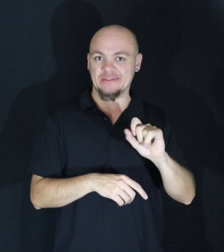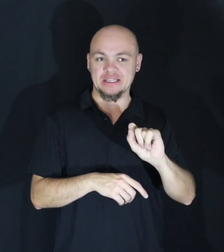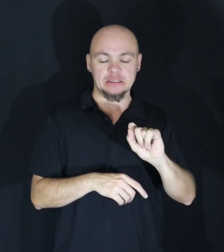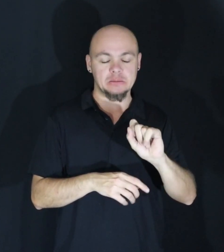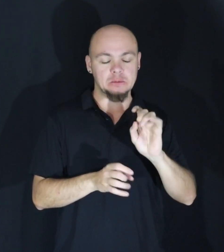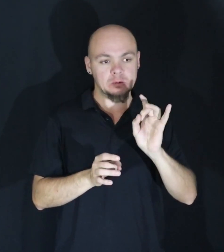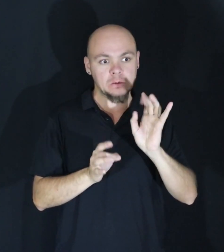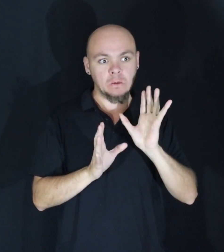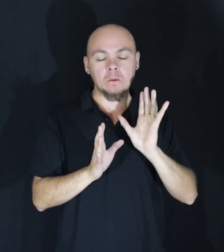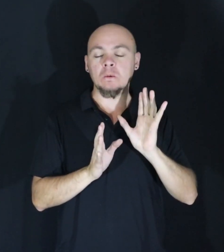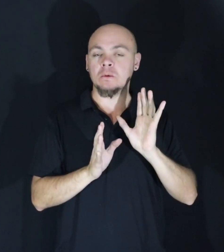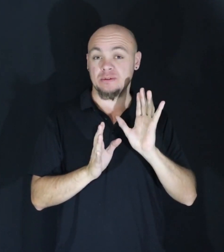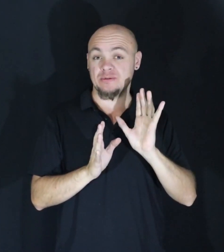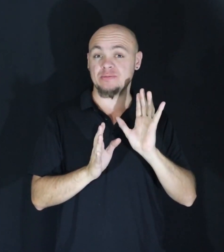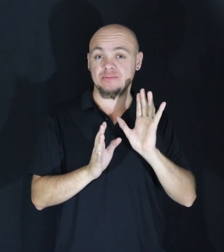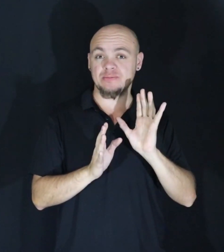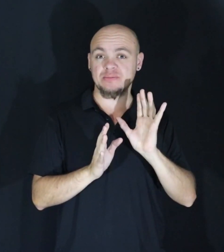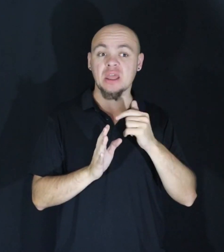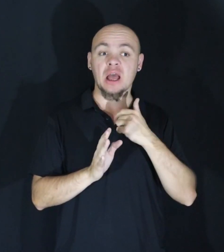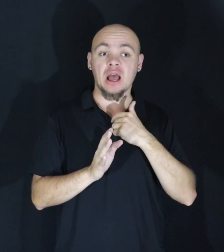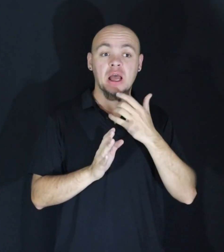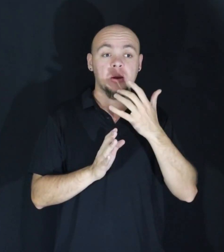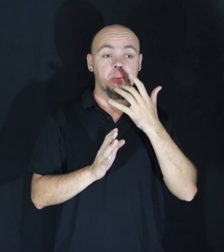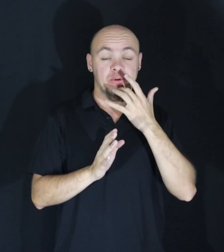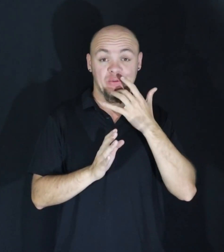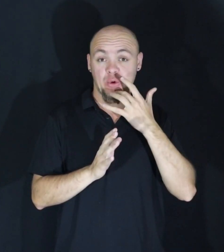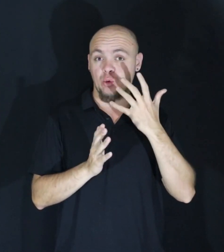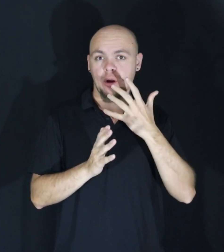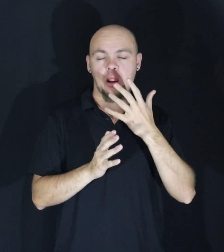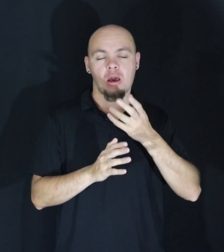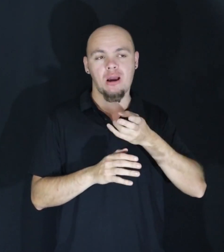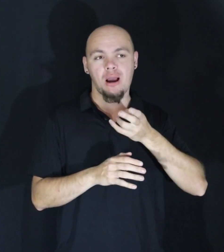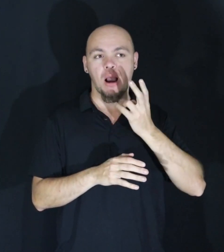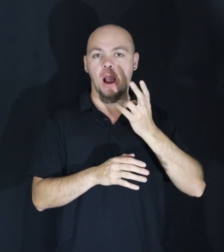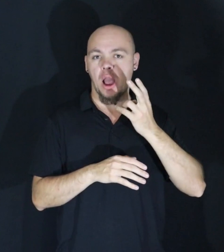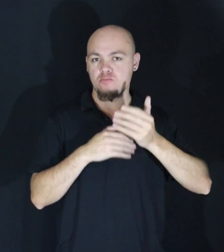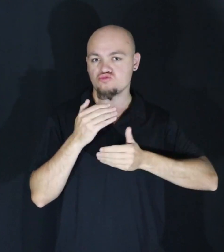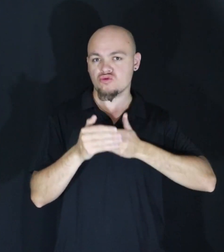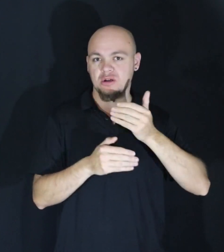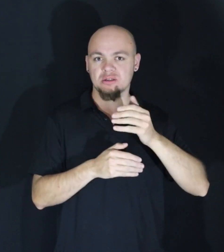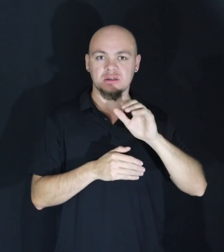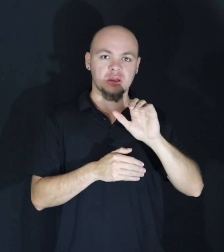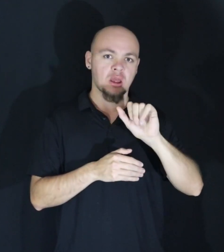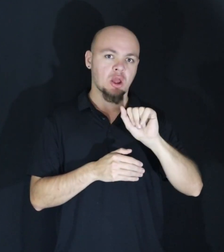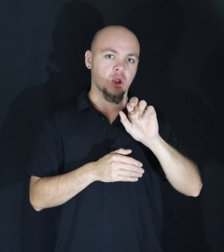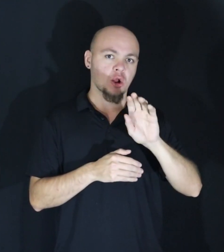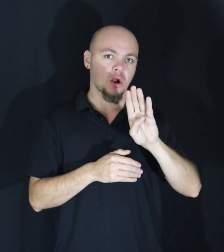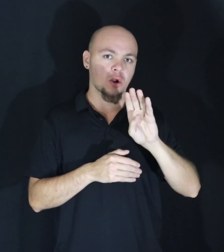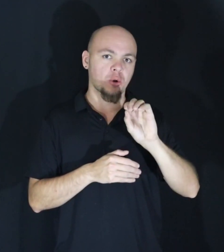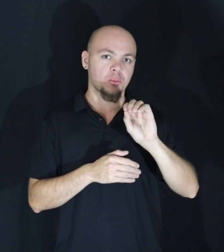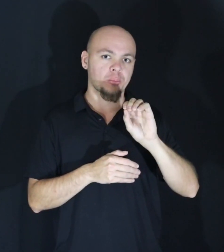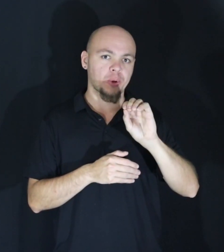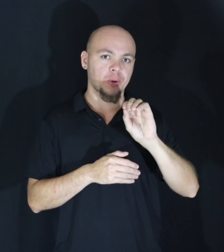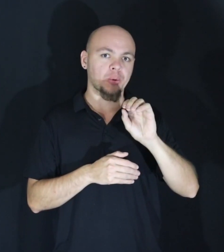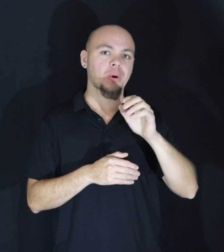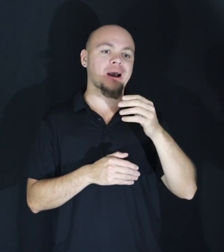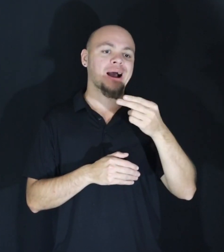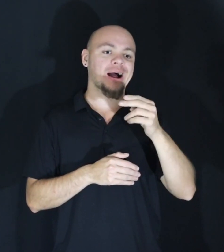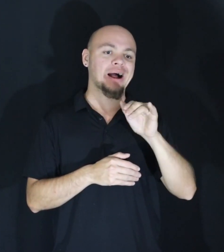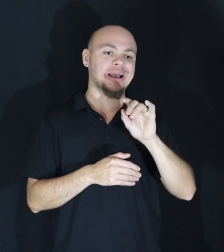choice, ultra-processed carbohydrates, what I now call carb garbage, garbage.